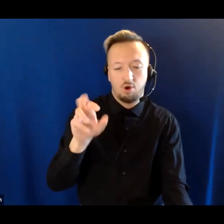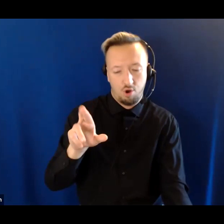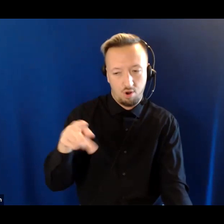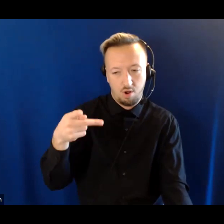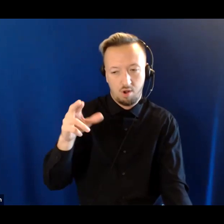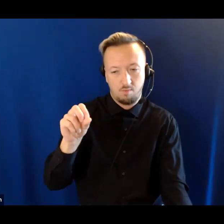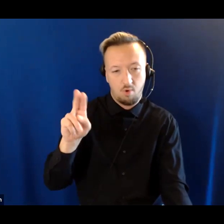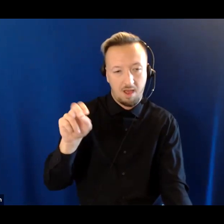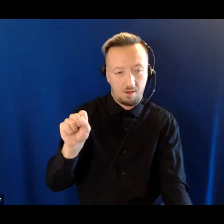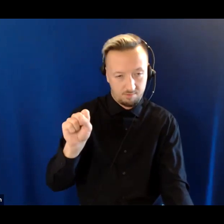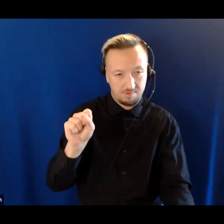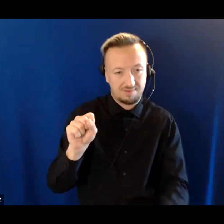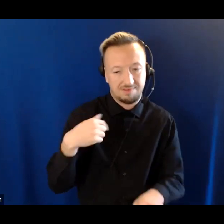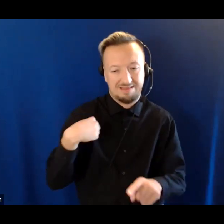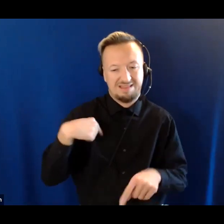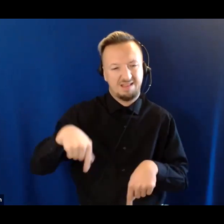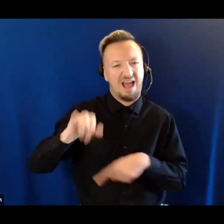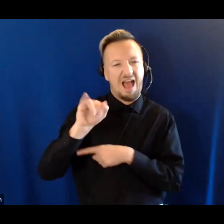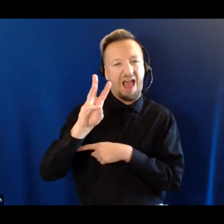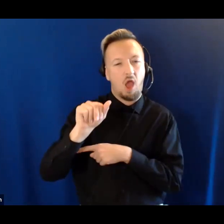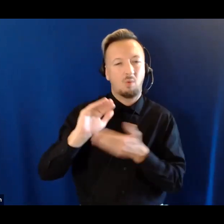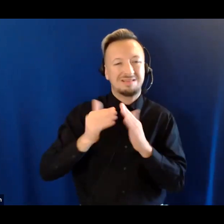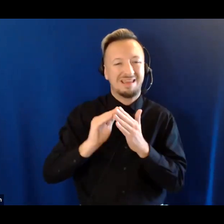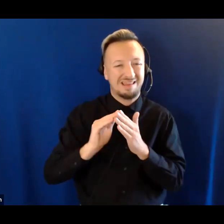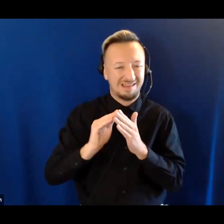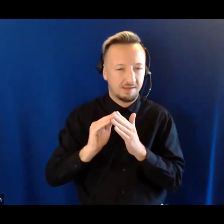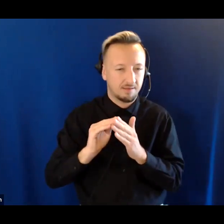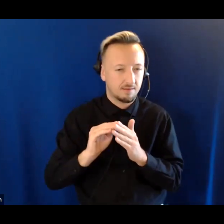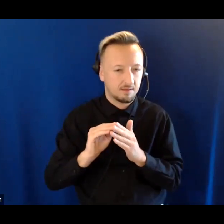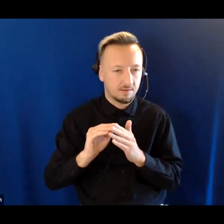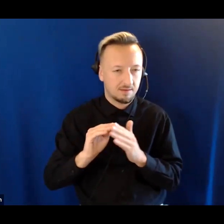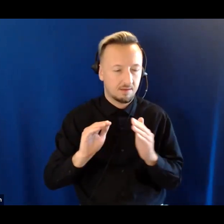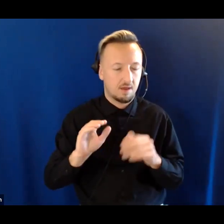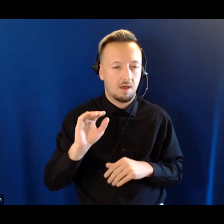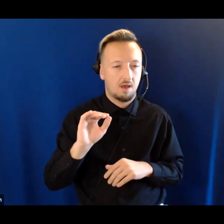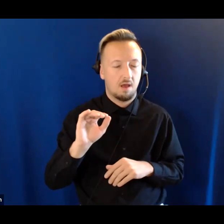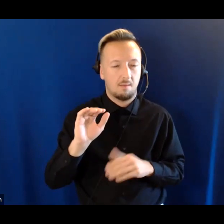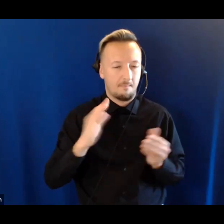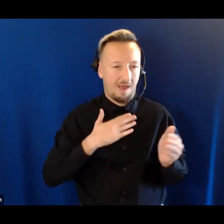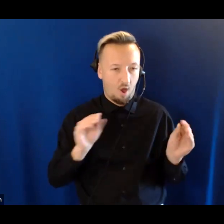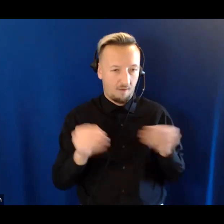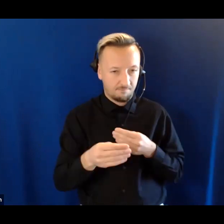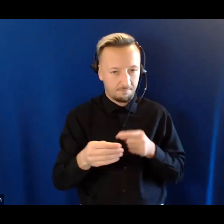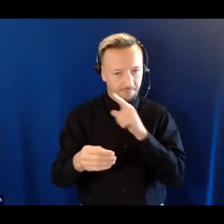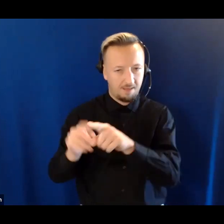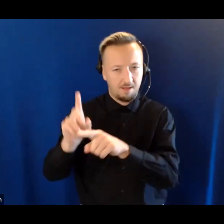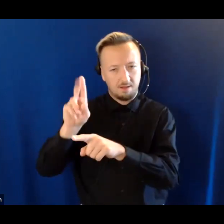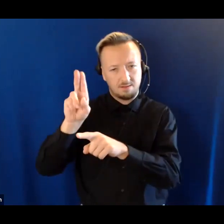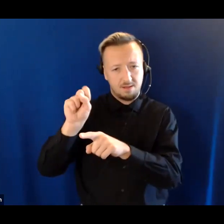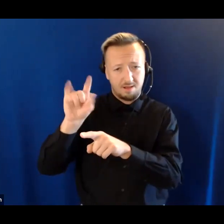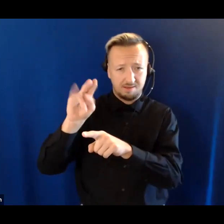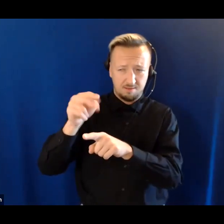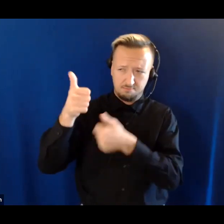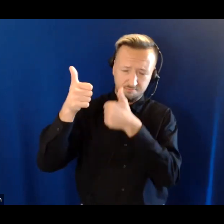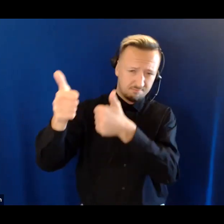my office in Iowa City, Iowa. And I just want to say I am honored to go after Dustin and want to give him a